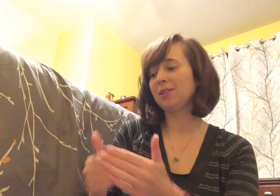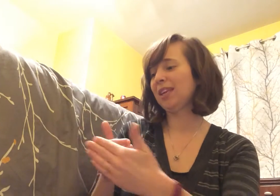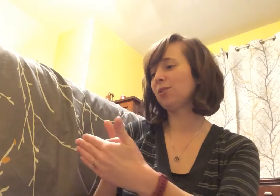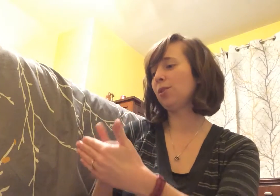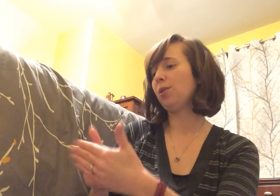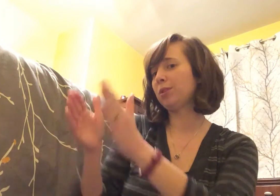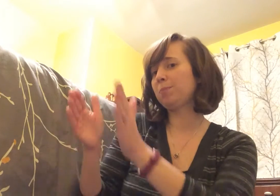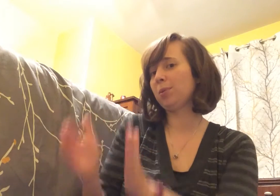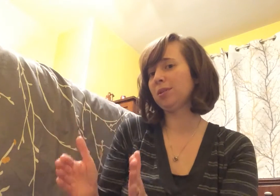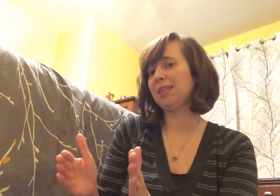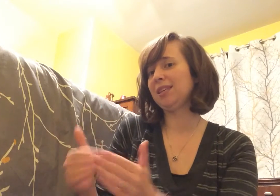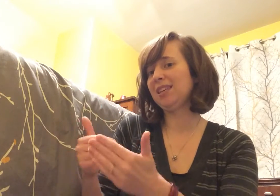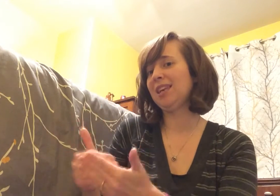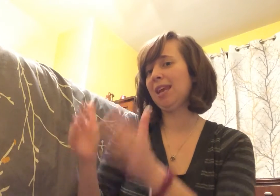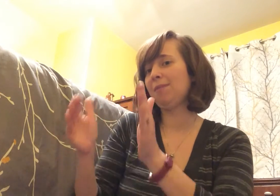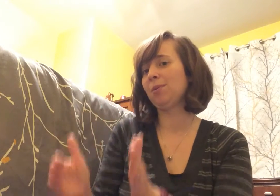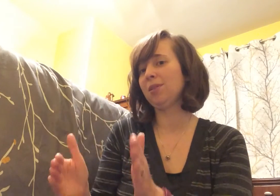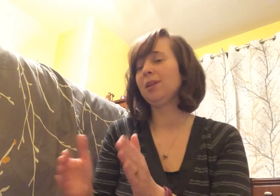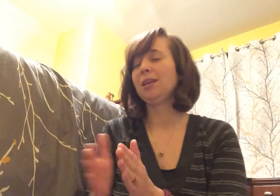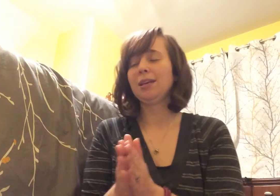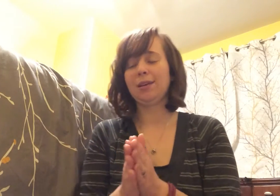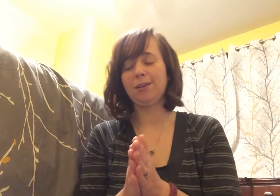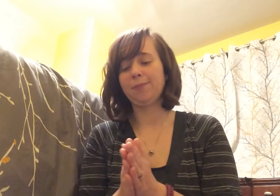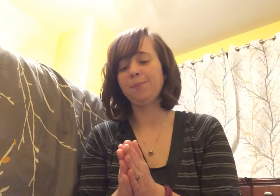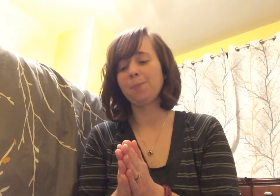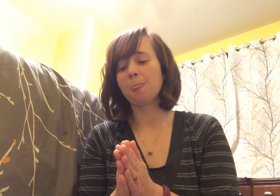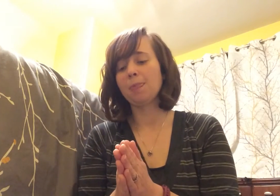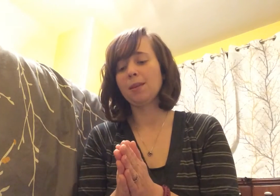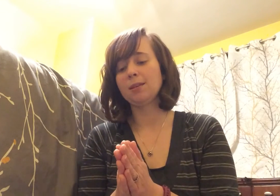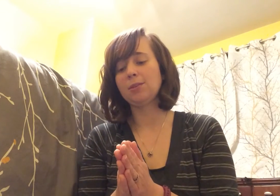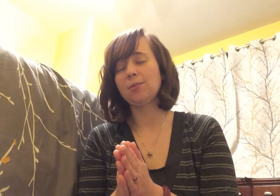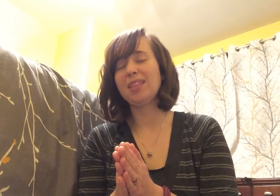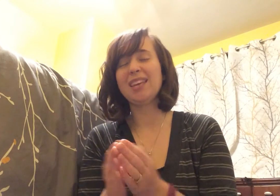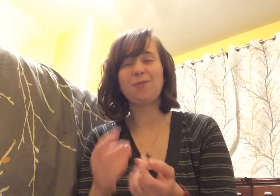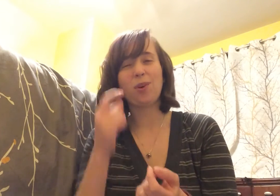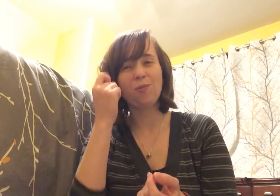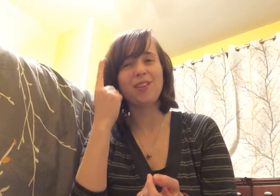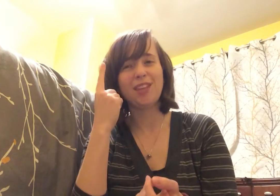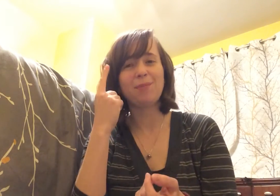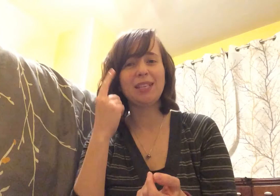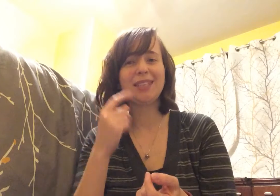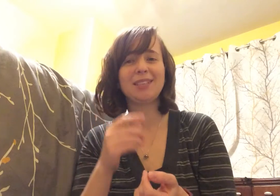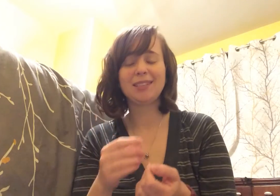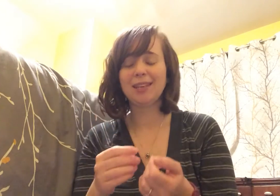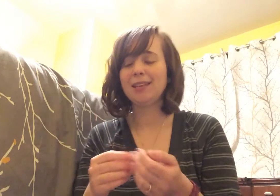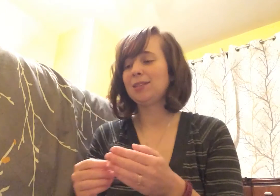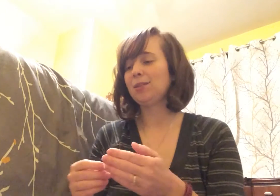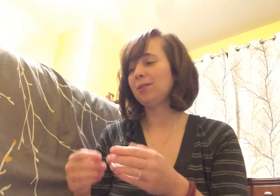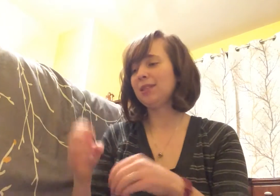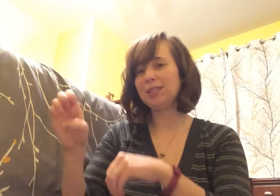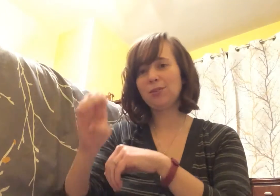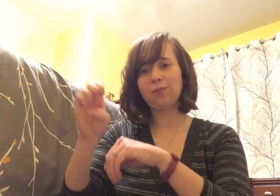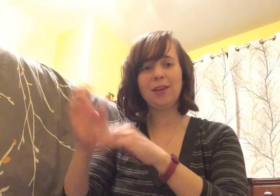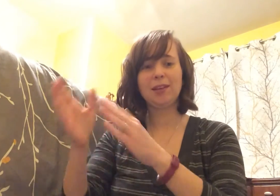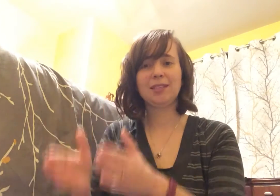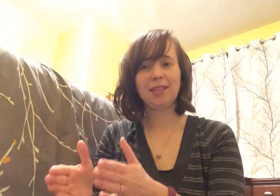like a close person, neighbor. So that if hopefully that makes sense. So this is your fiance,